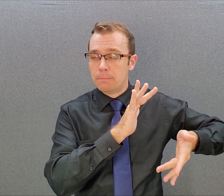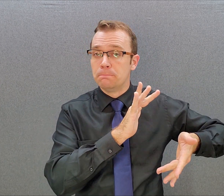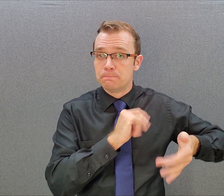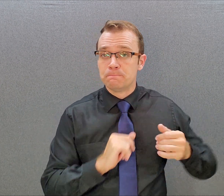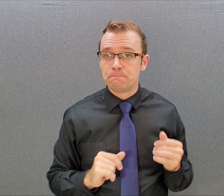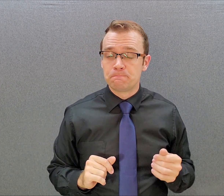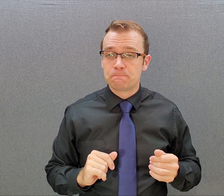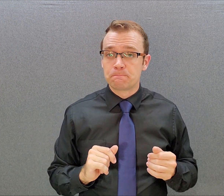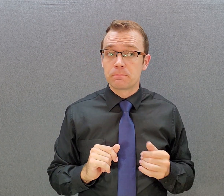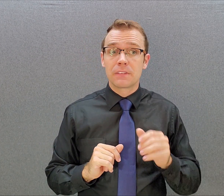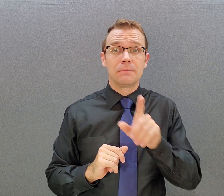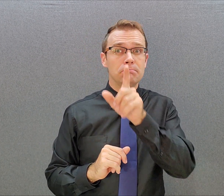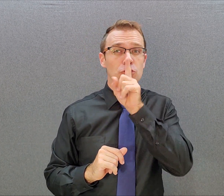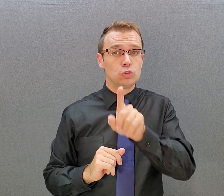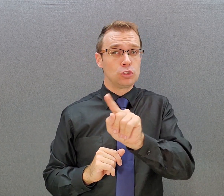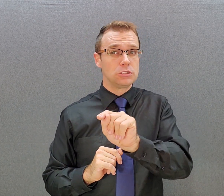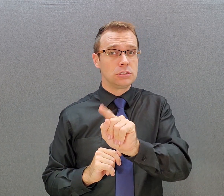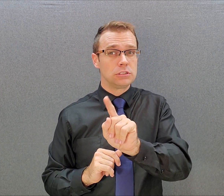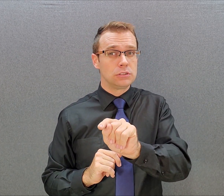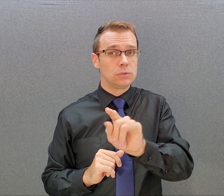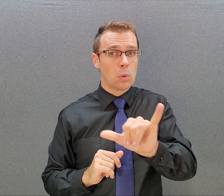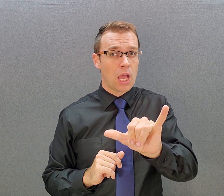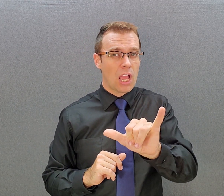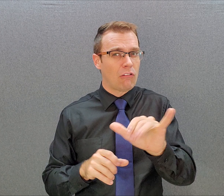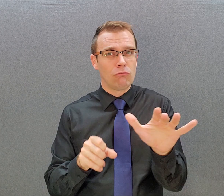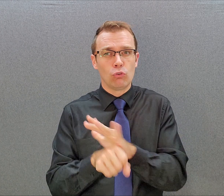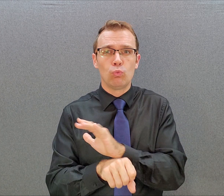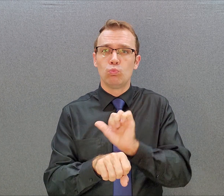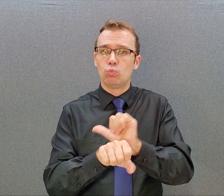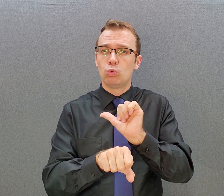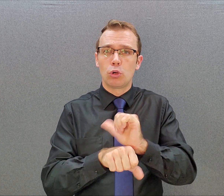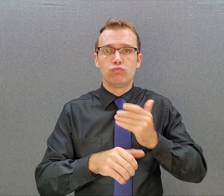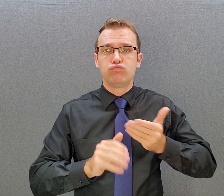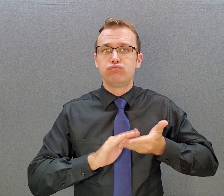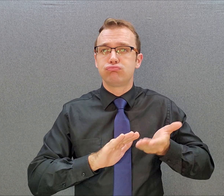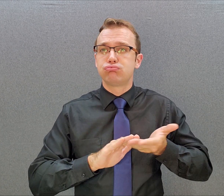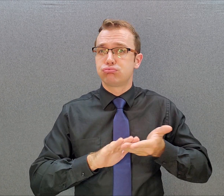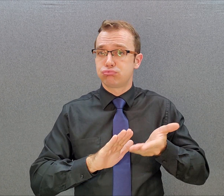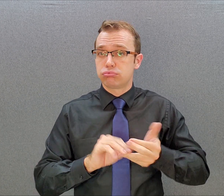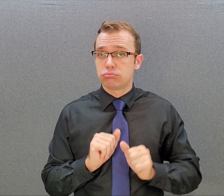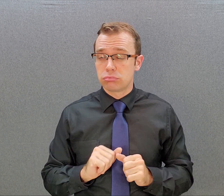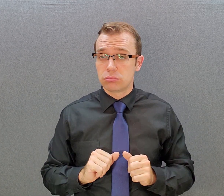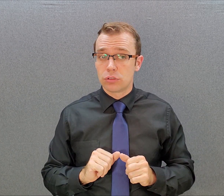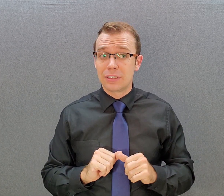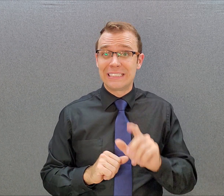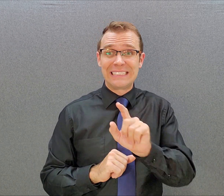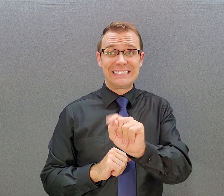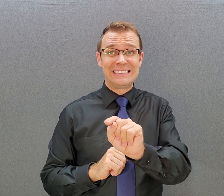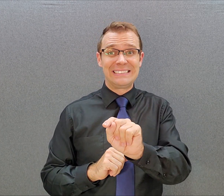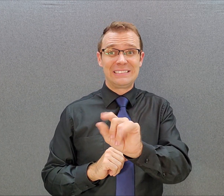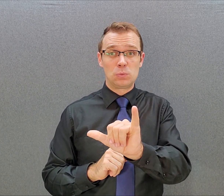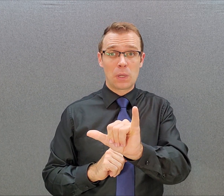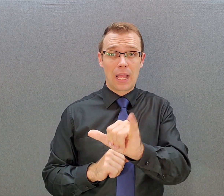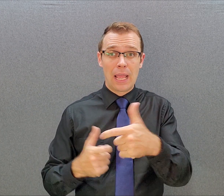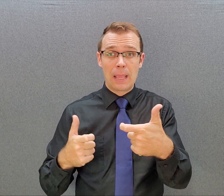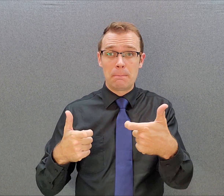Also, make sure your TTY is in full operating order. A fully charged